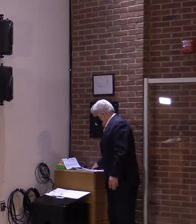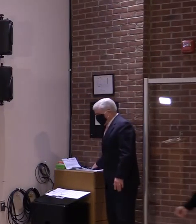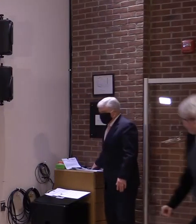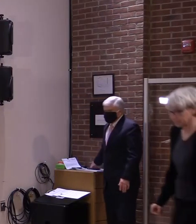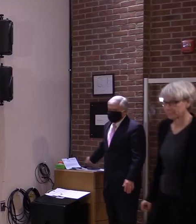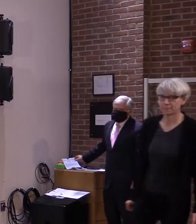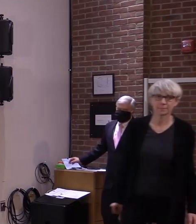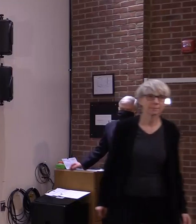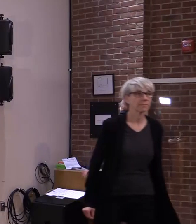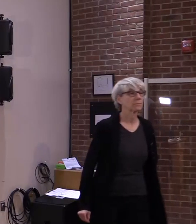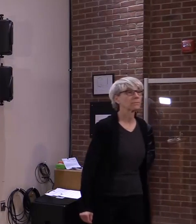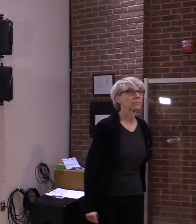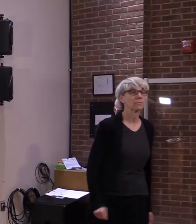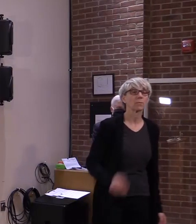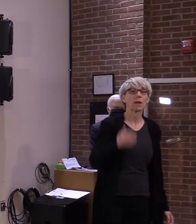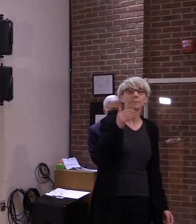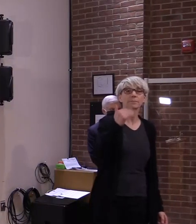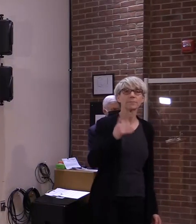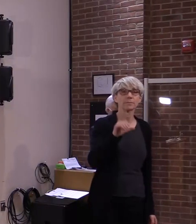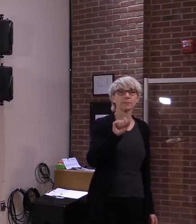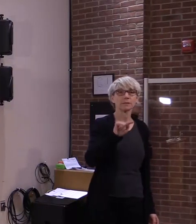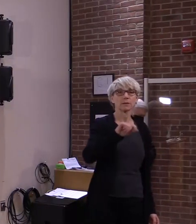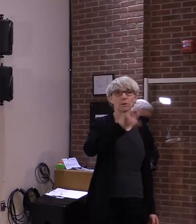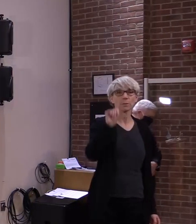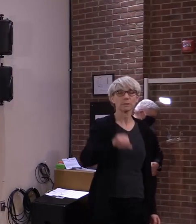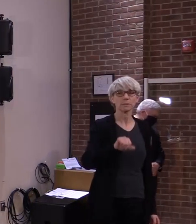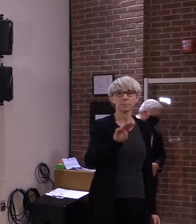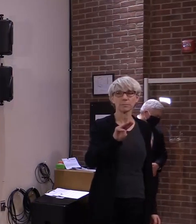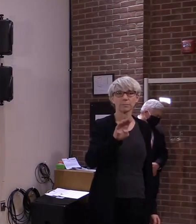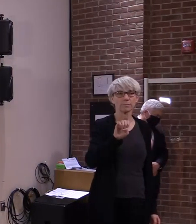Cameron, St. Albans Messenger.